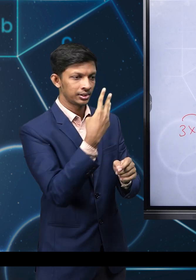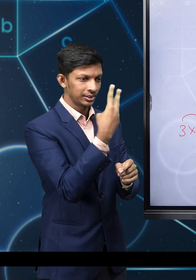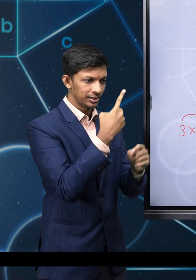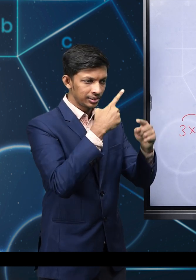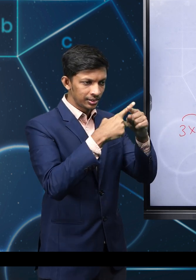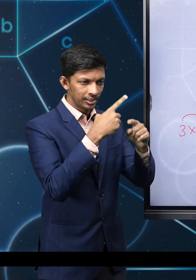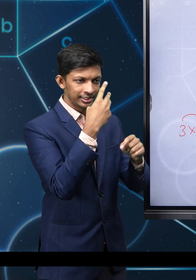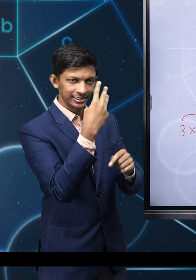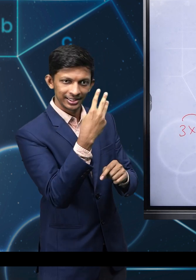27.